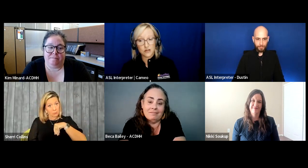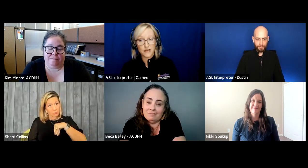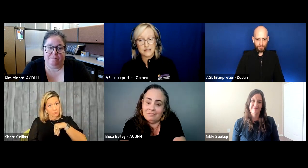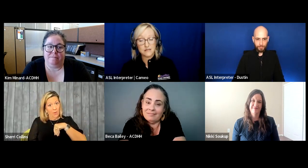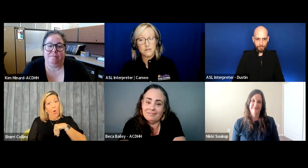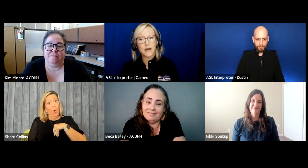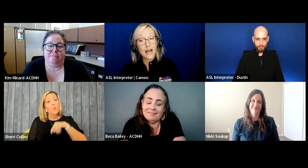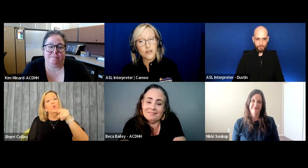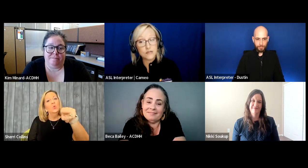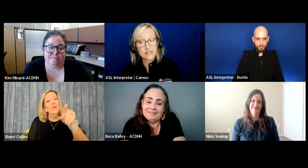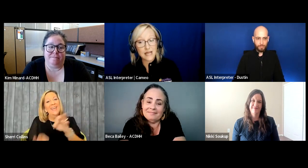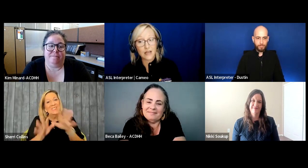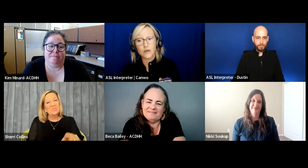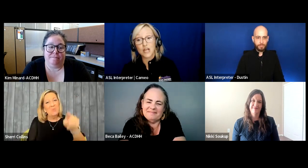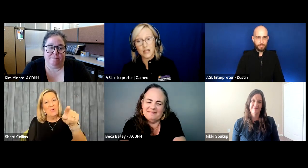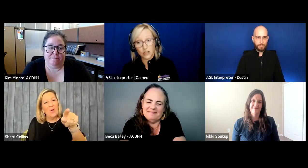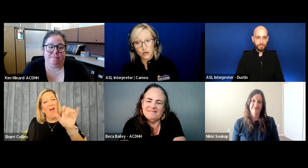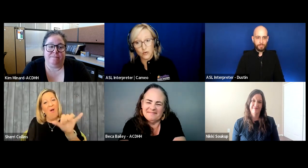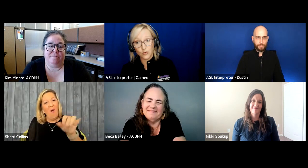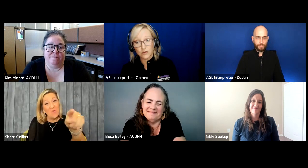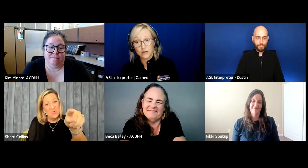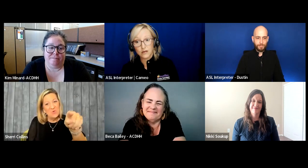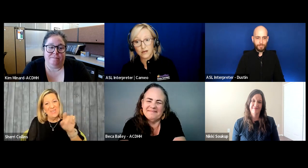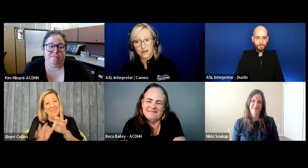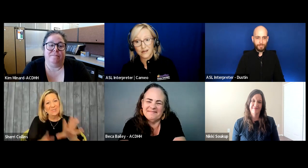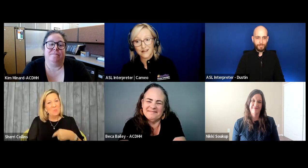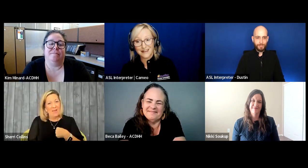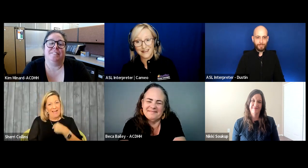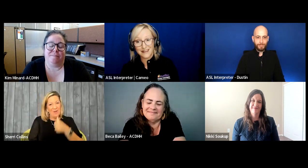you a service, but I used sign language and you